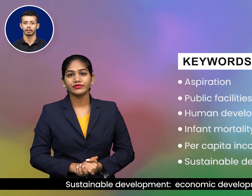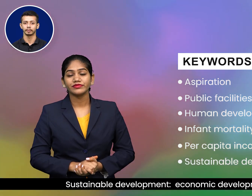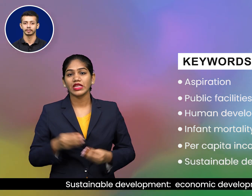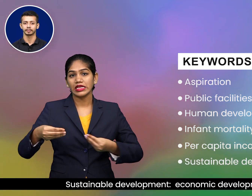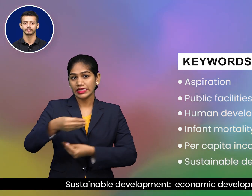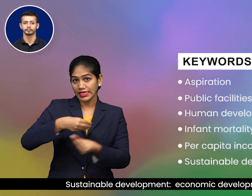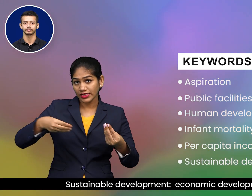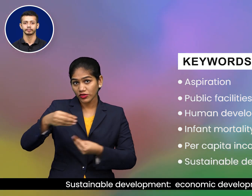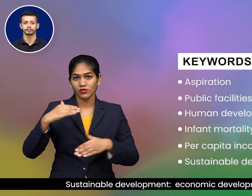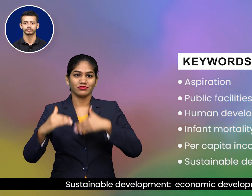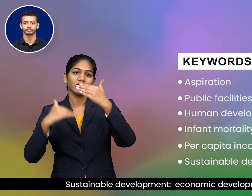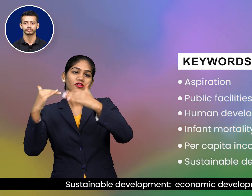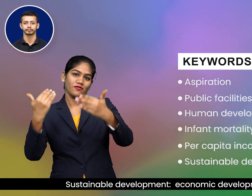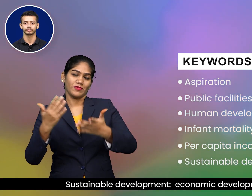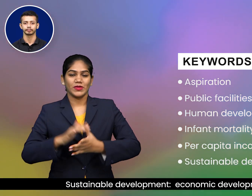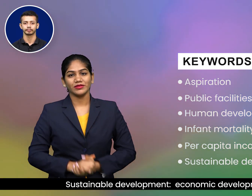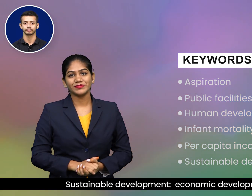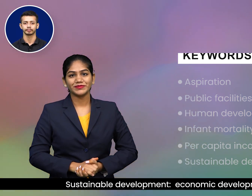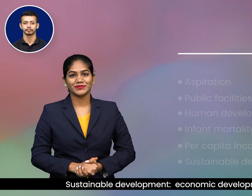Economic development.